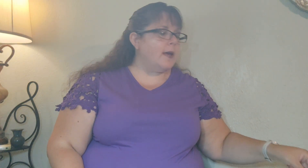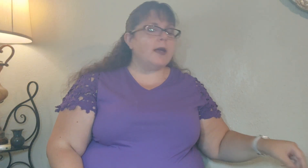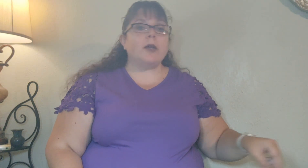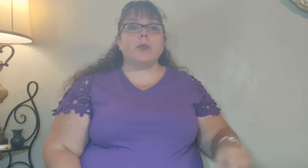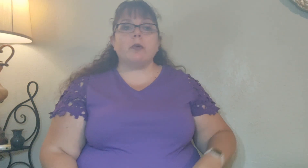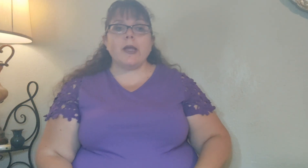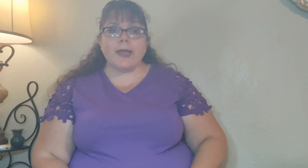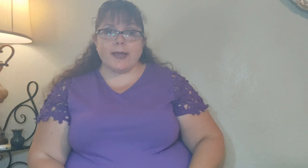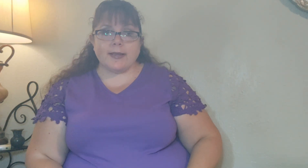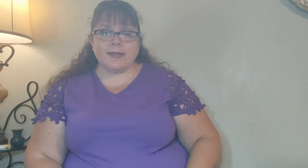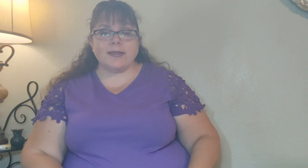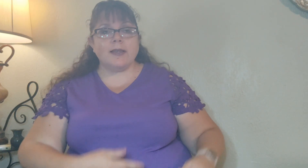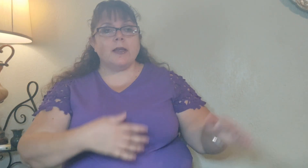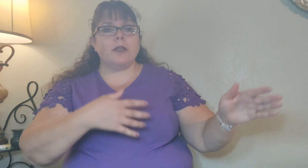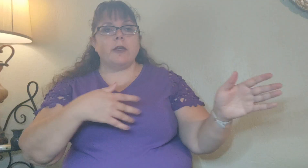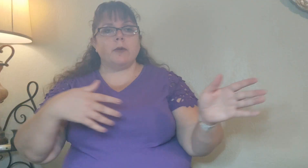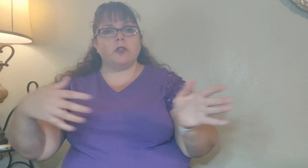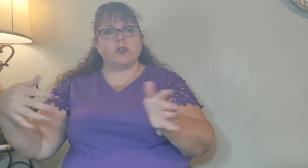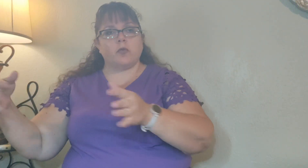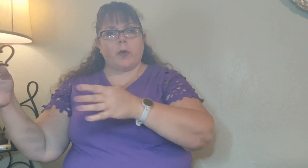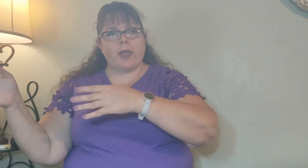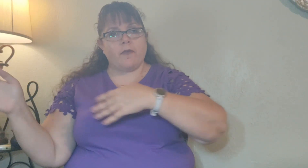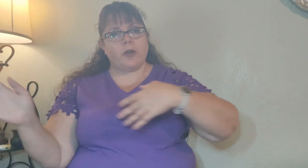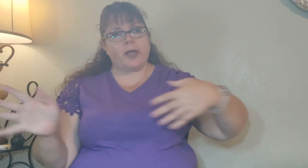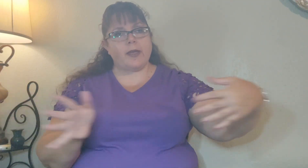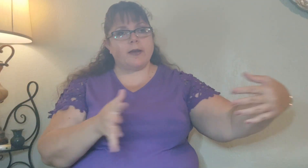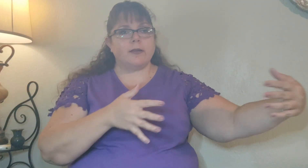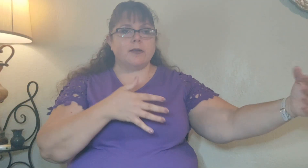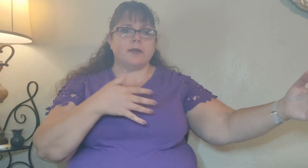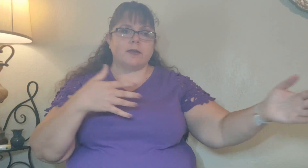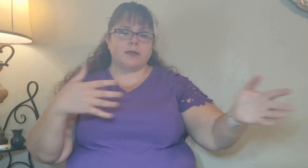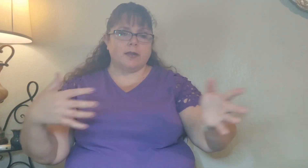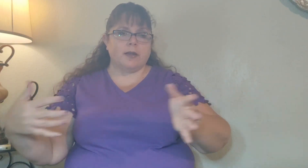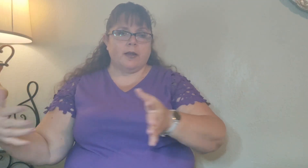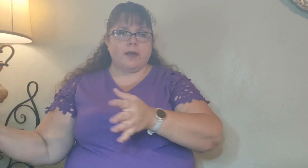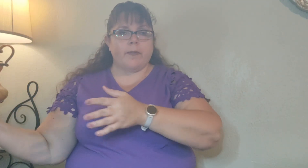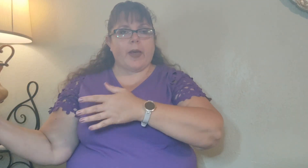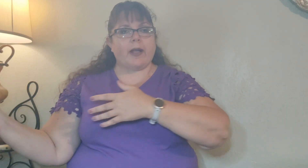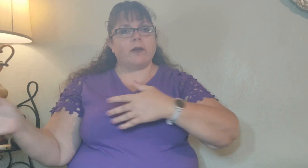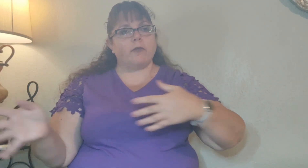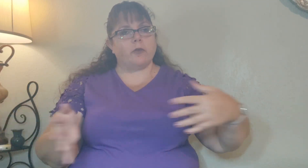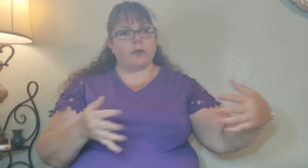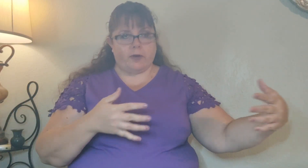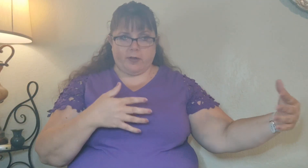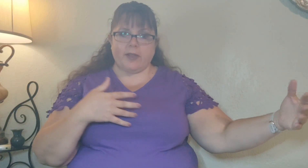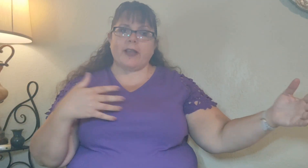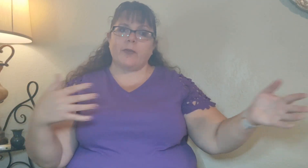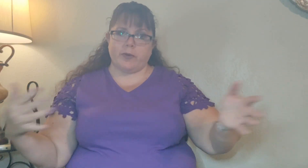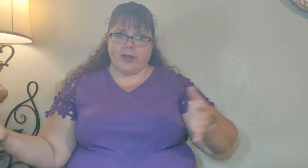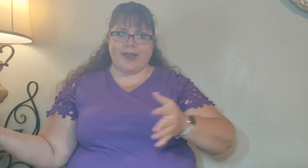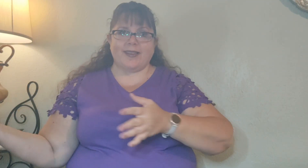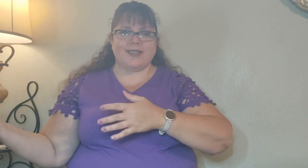In a breeze, you would just wave your hands back and forth like a breeze.